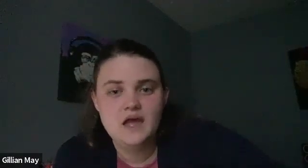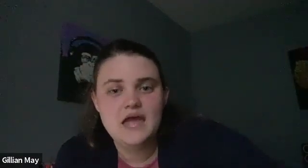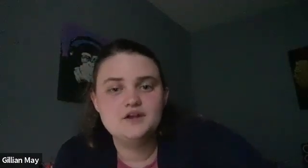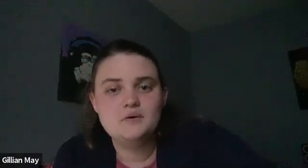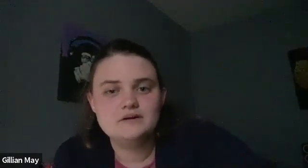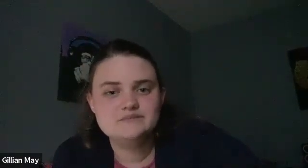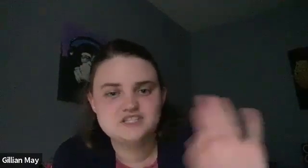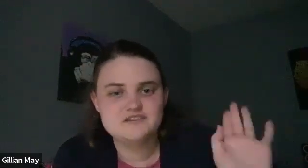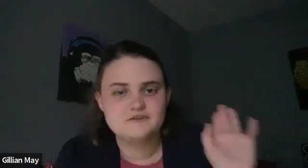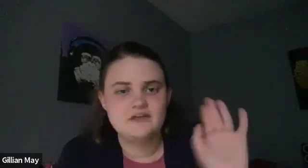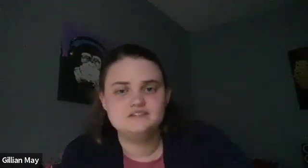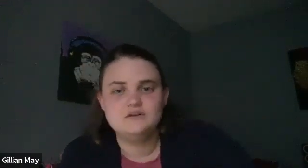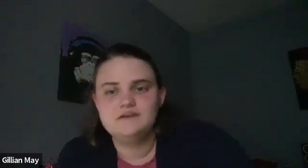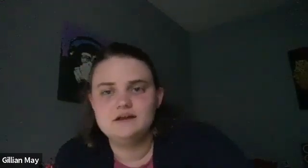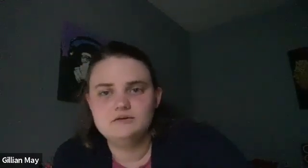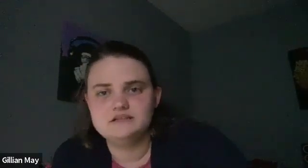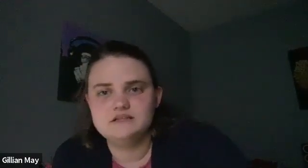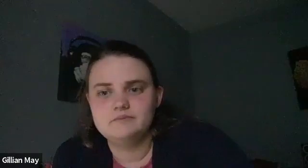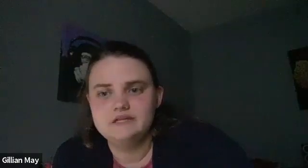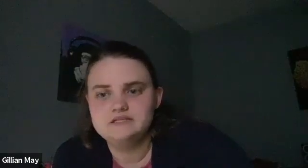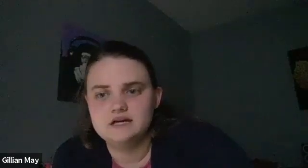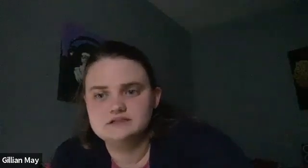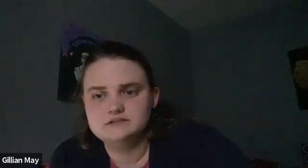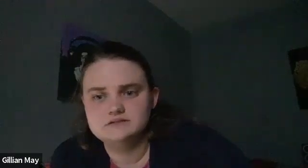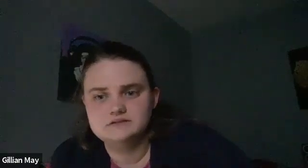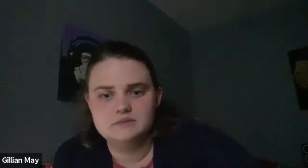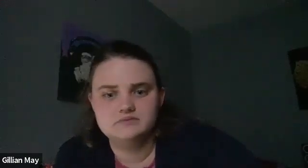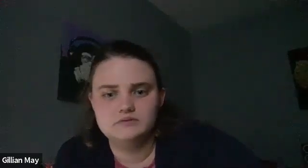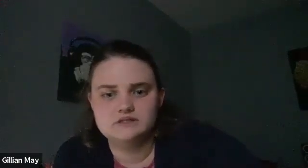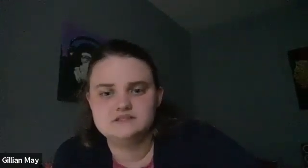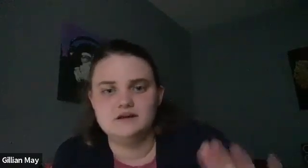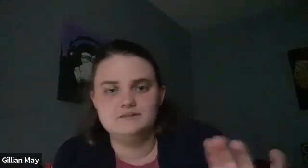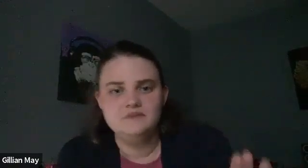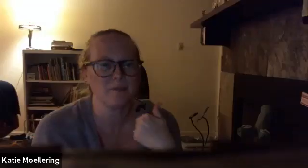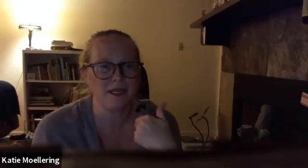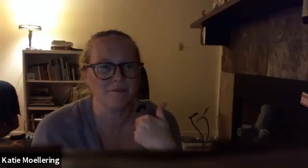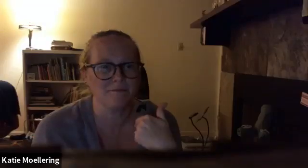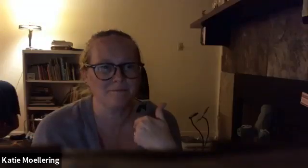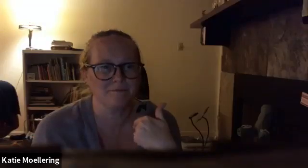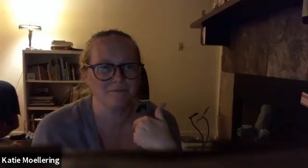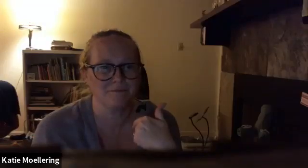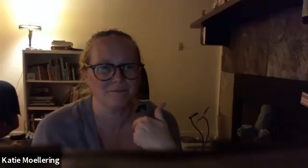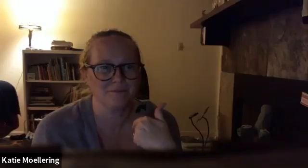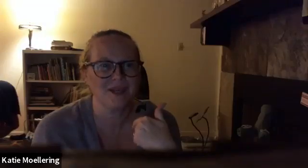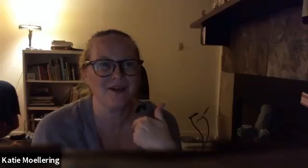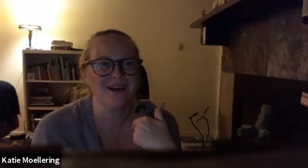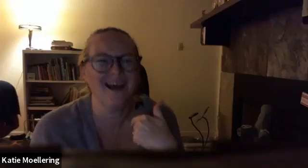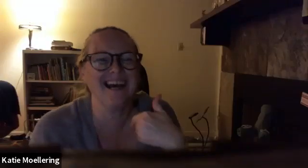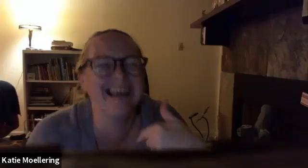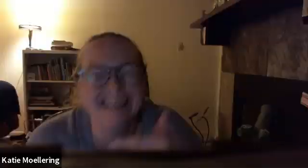and no worries, Miss Jennifer, that's totally fine. Oh, I did not mean to type. Oh goodness, sorry. That was me. Oh no, good. Well, I was like,